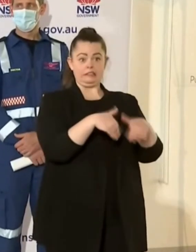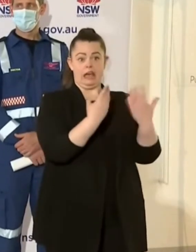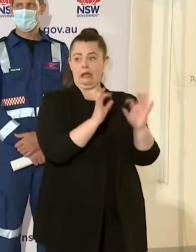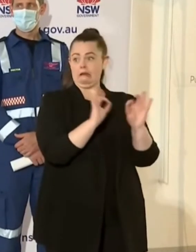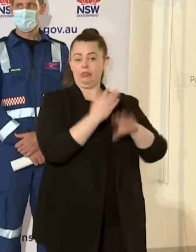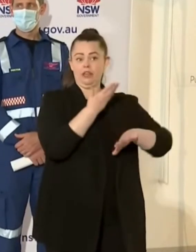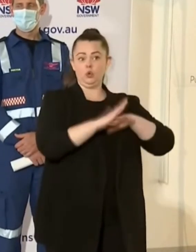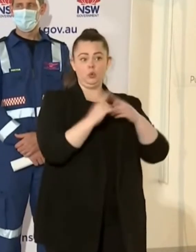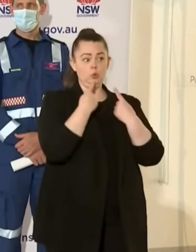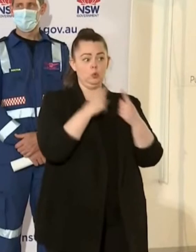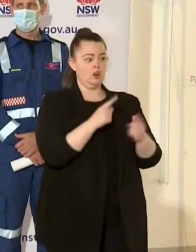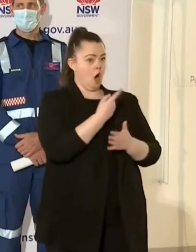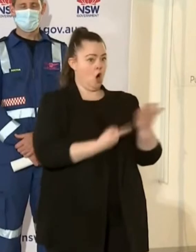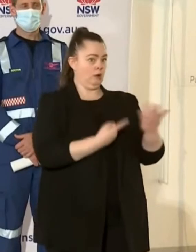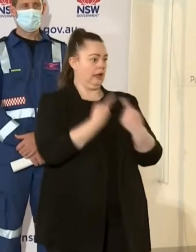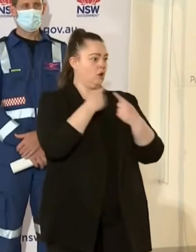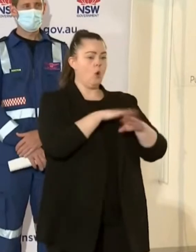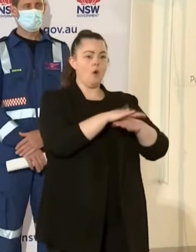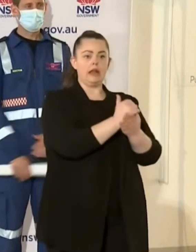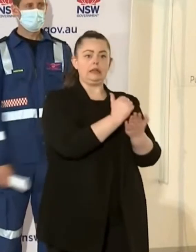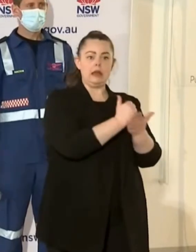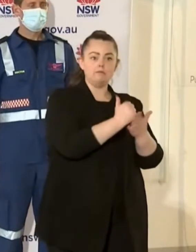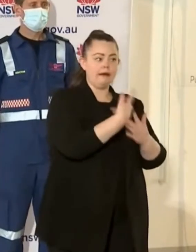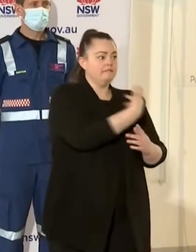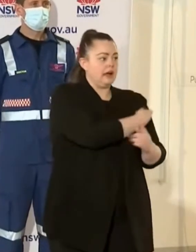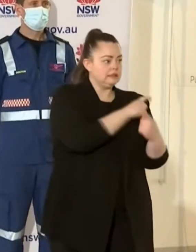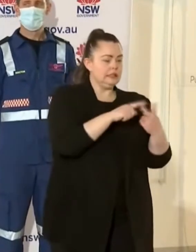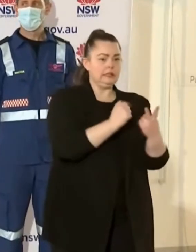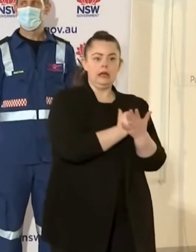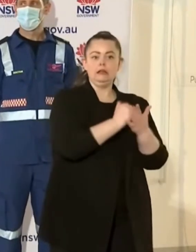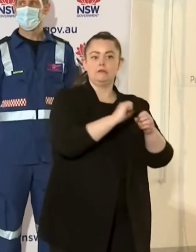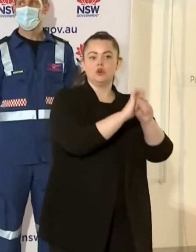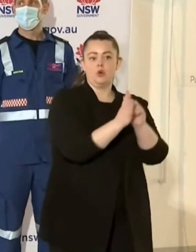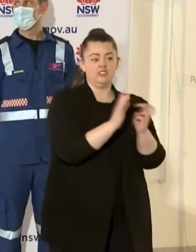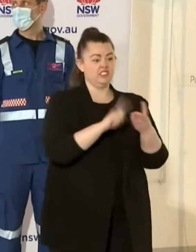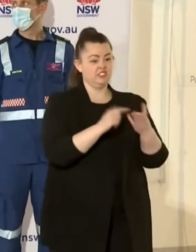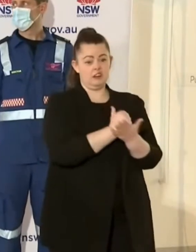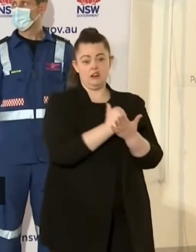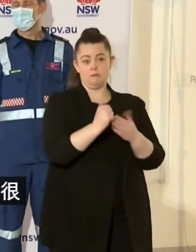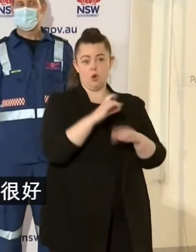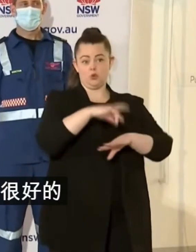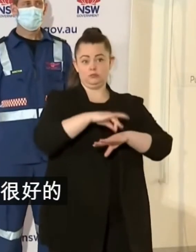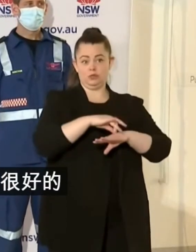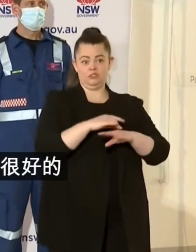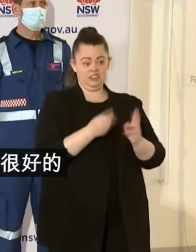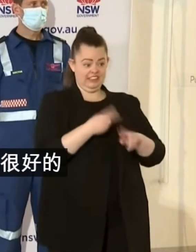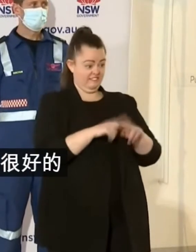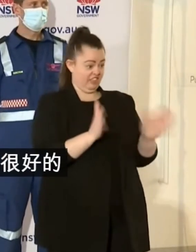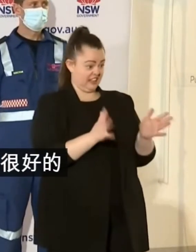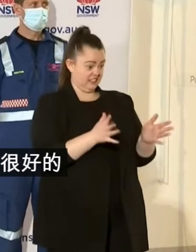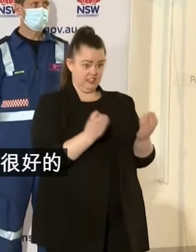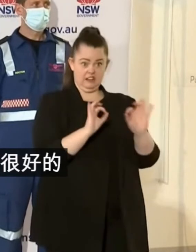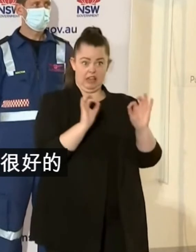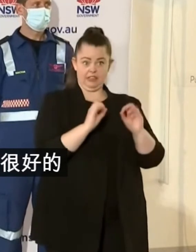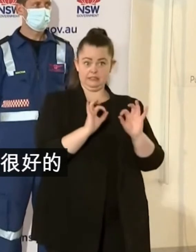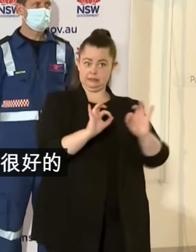numbers, then we could resort to, or go back to being what Dr. McAnulty and his team did so well before,